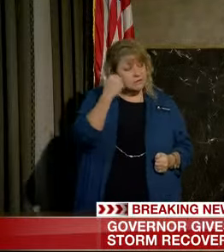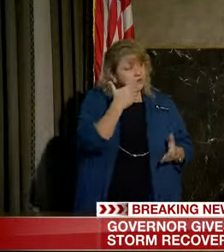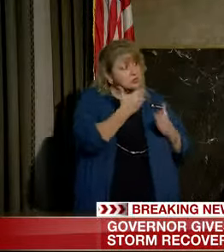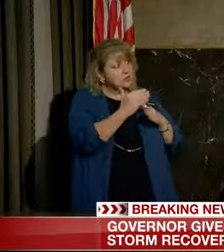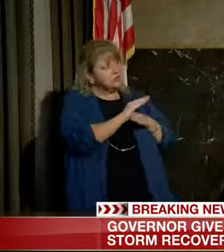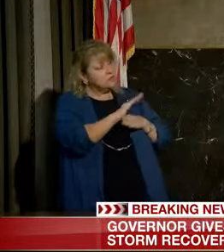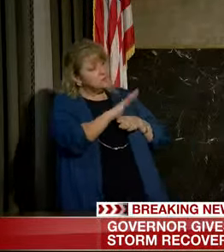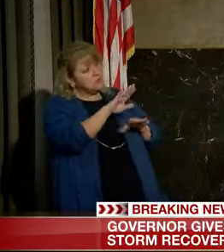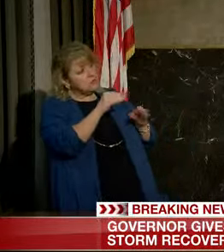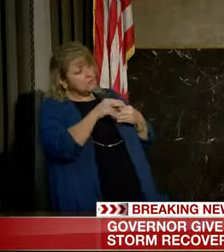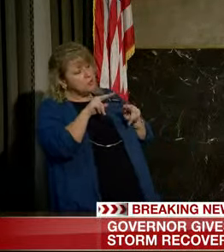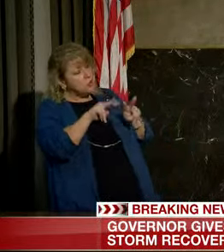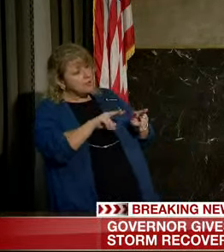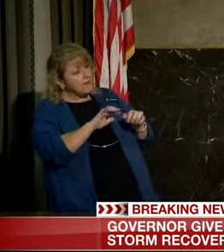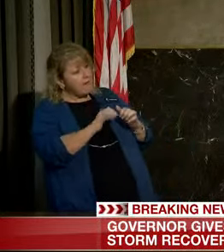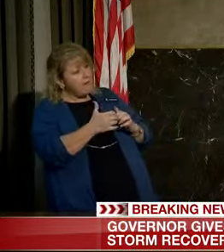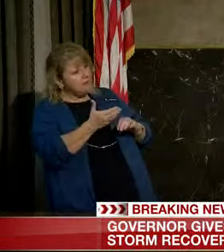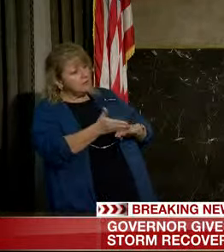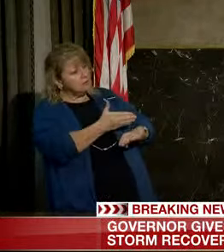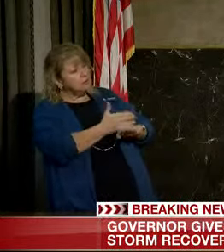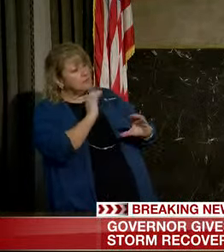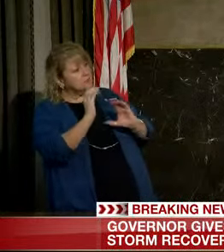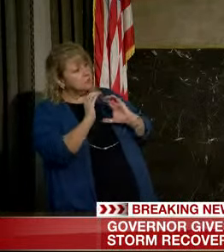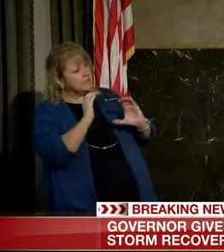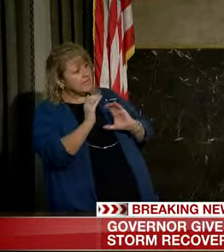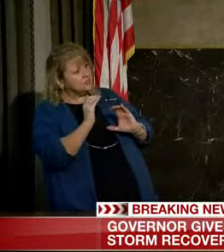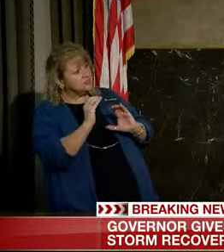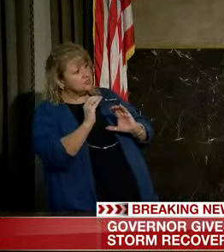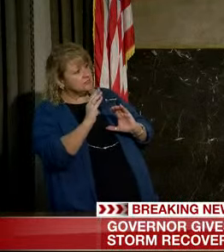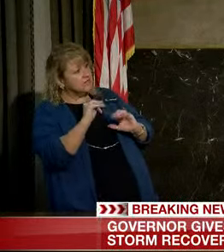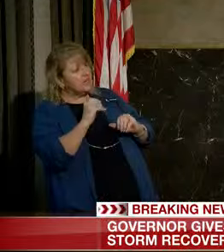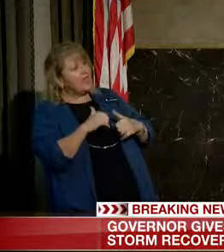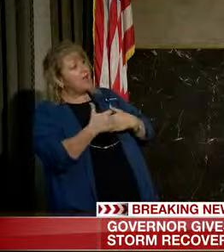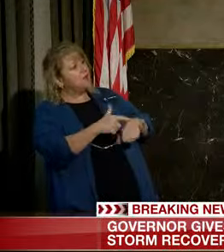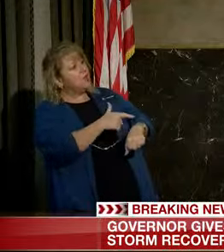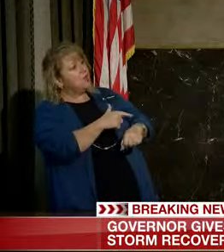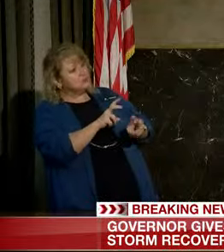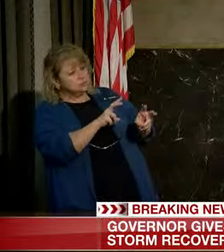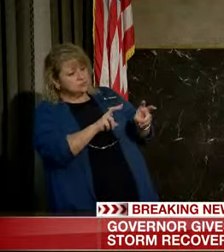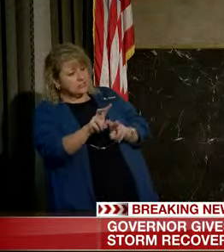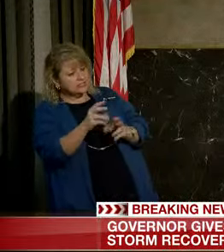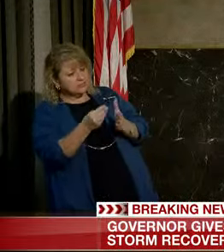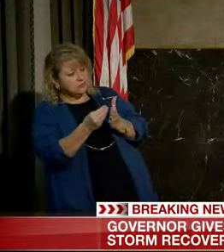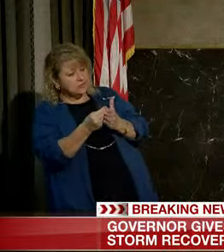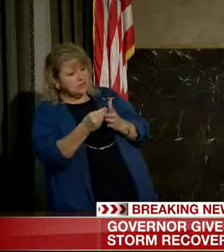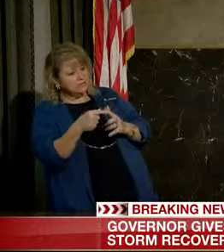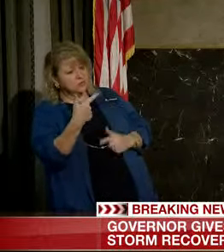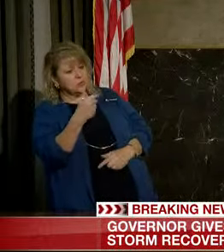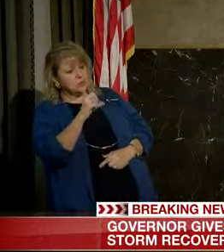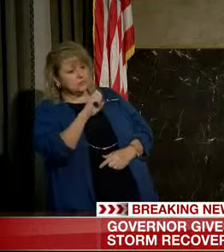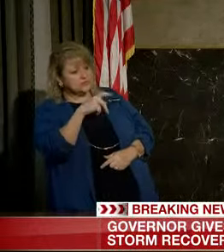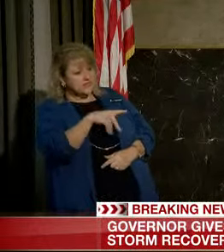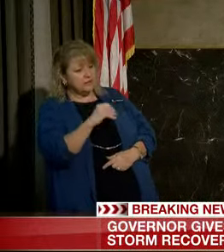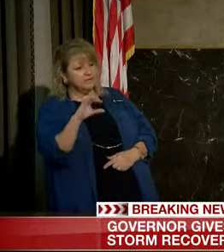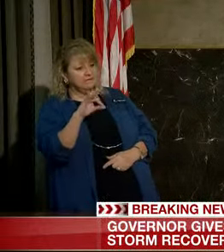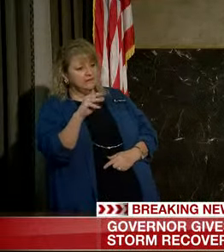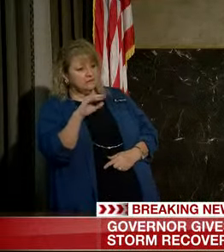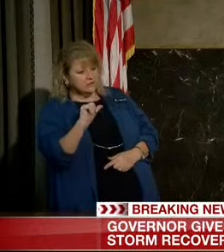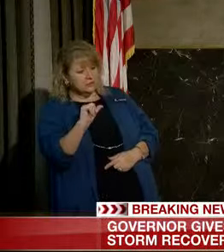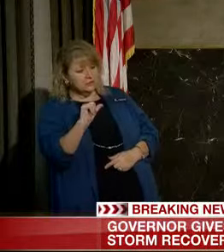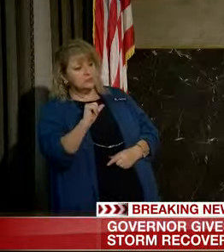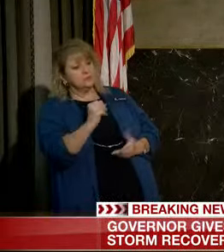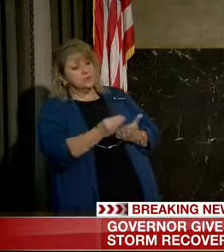your office looking at ways to improve communication and the time it takes to transfer money between Gov and FEMA to get some of our school